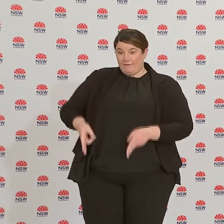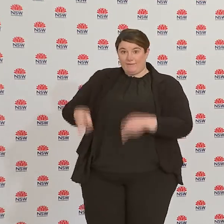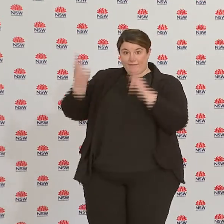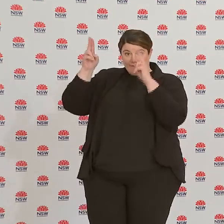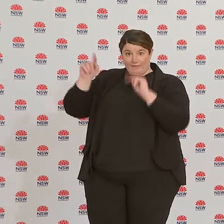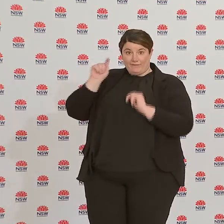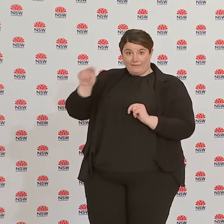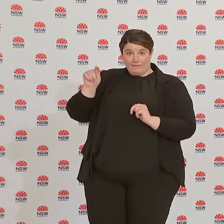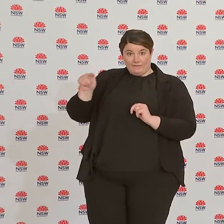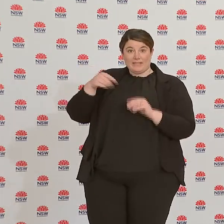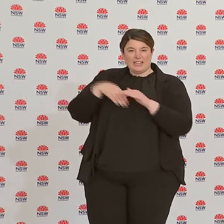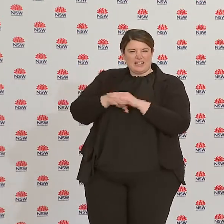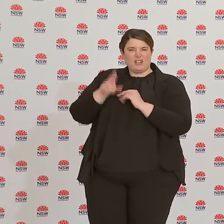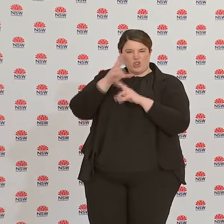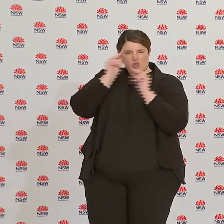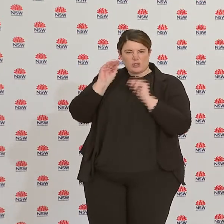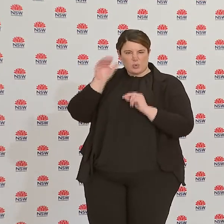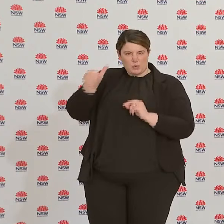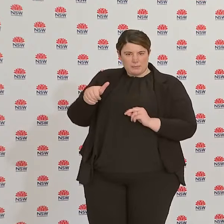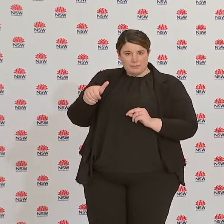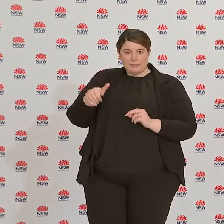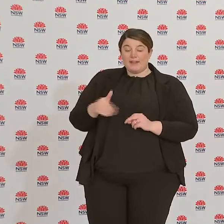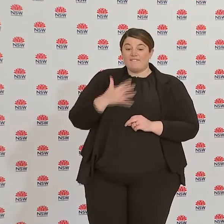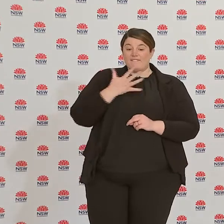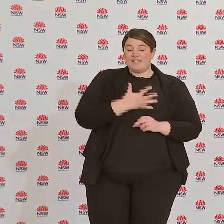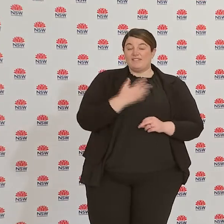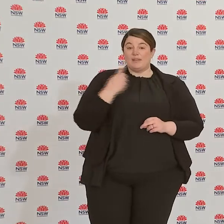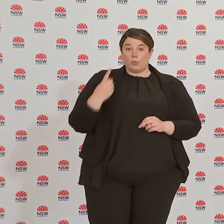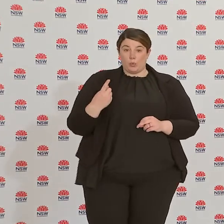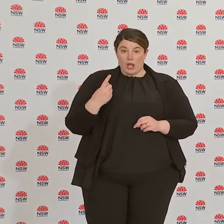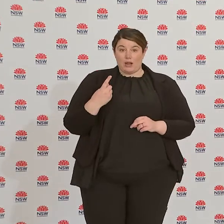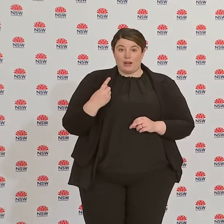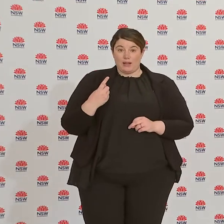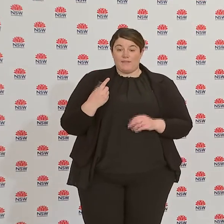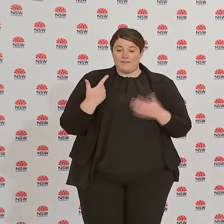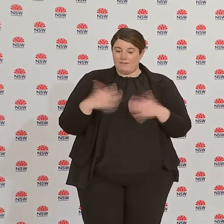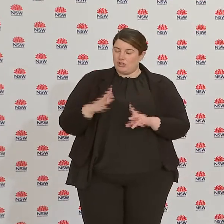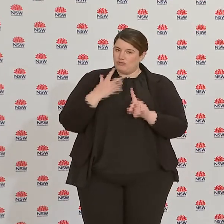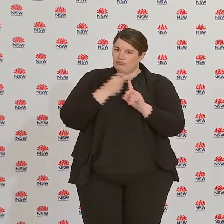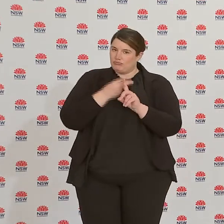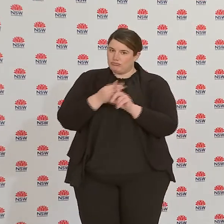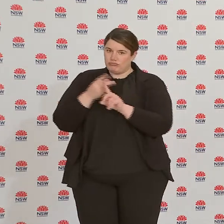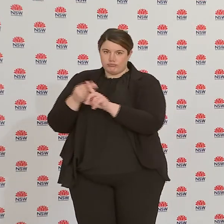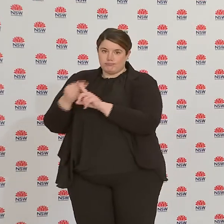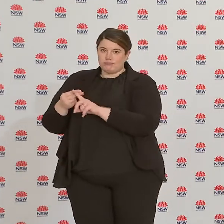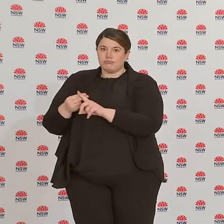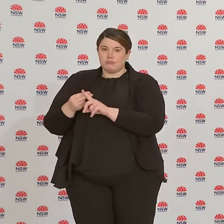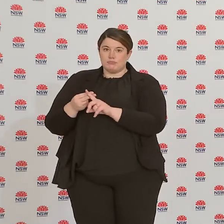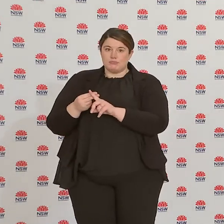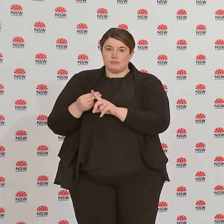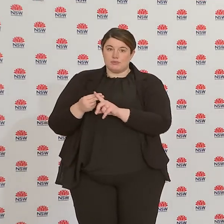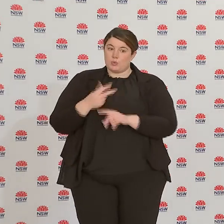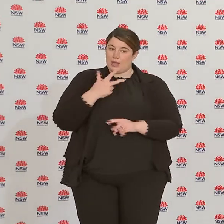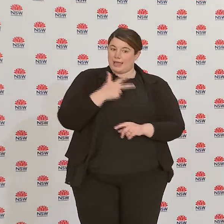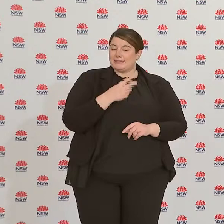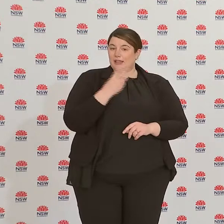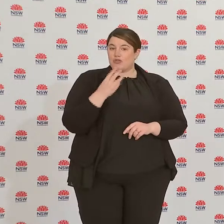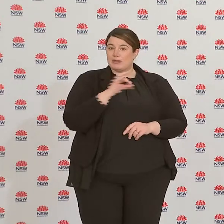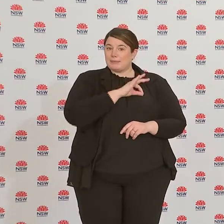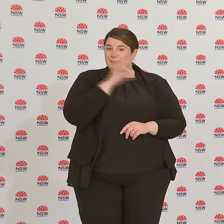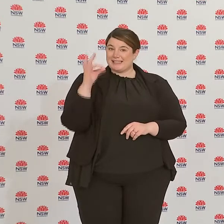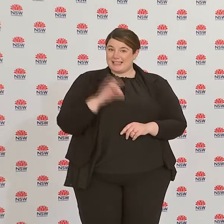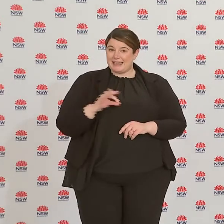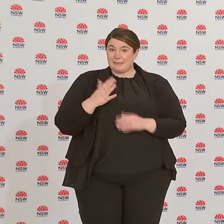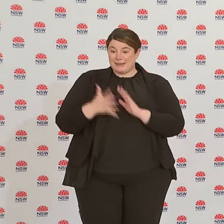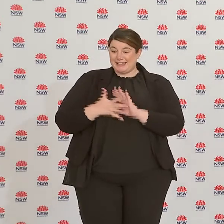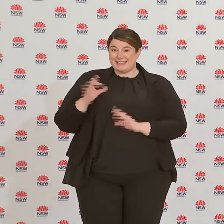facility. 51 of them had been vaccinated, as I understand it, so 83%. So 10